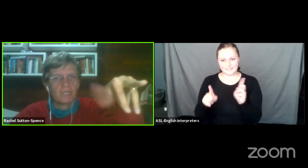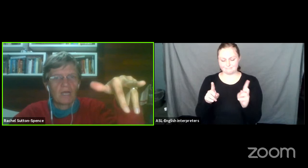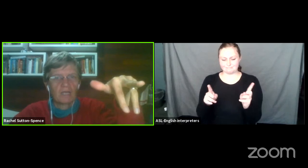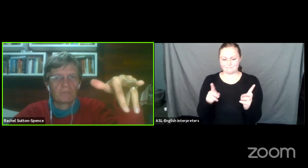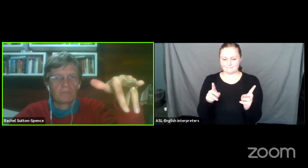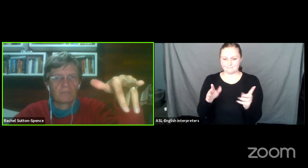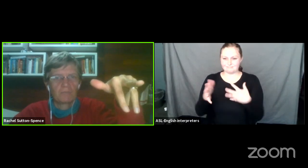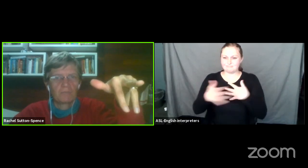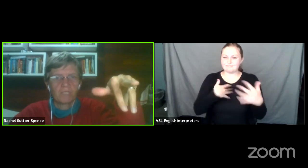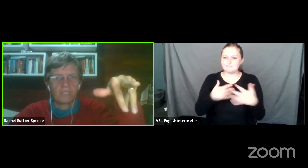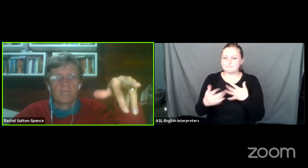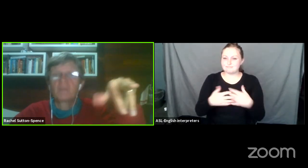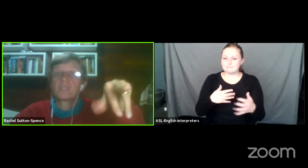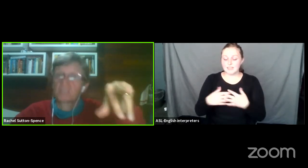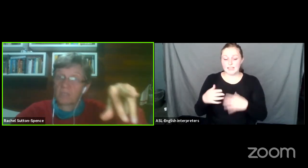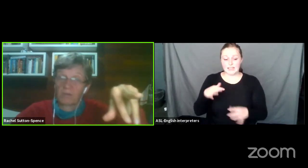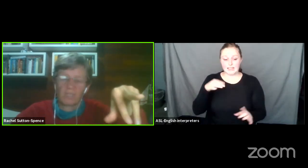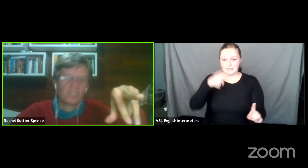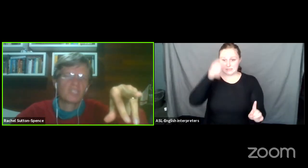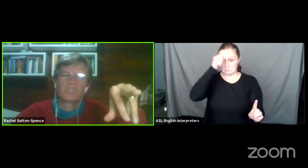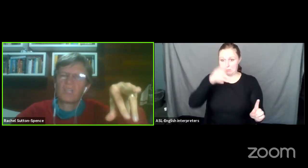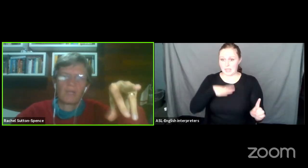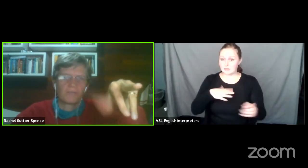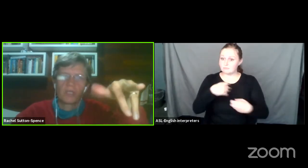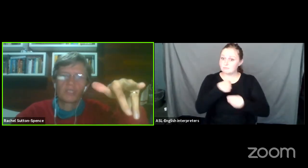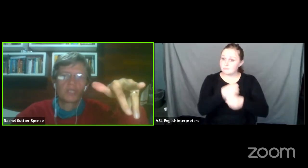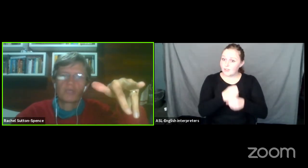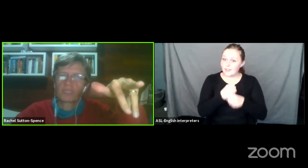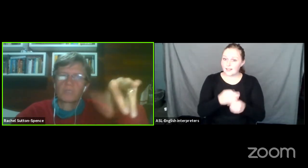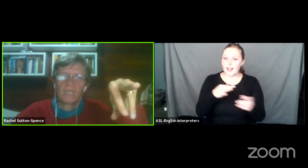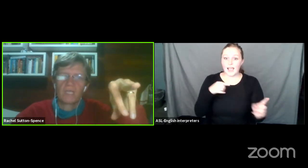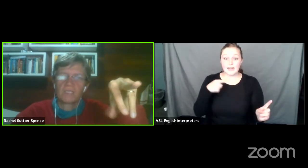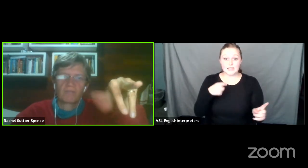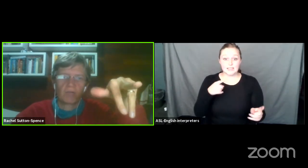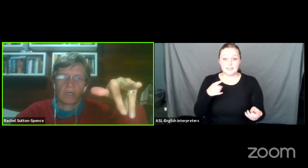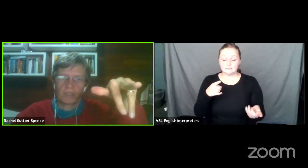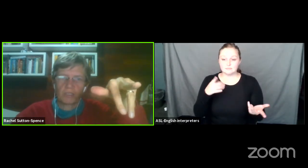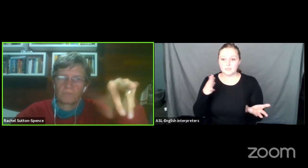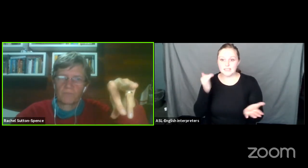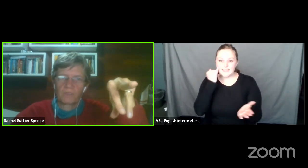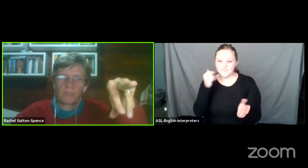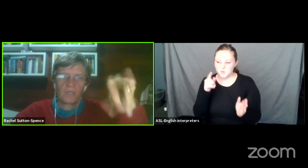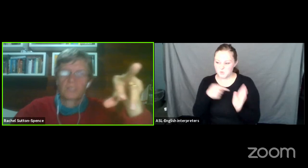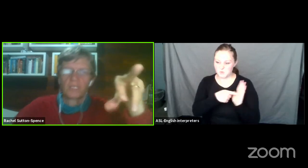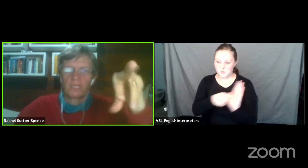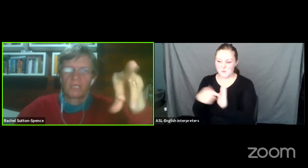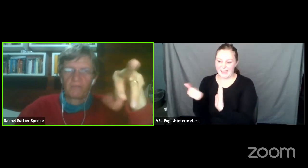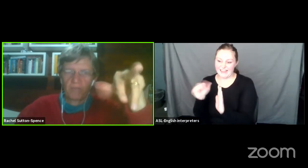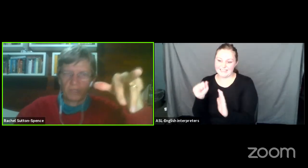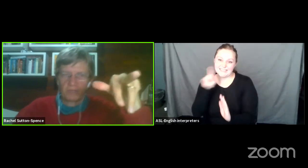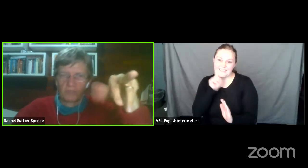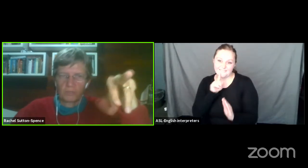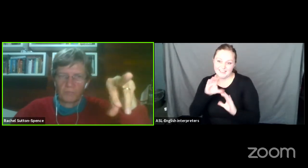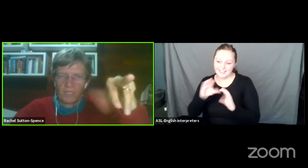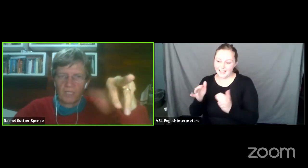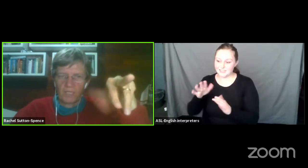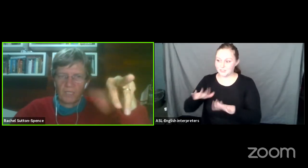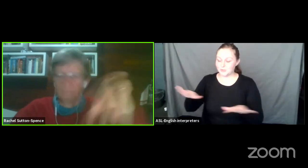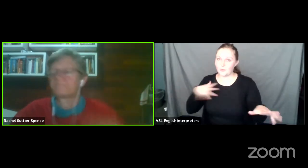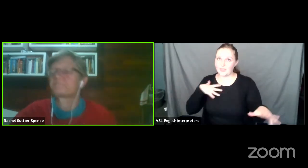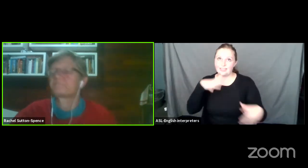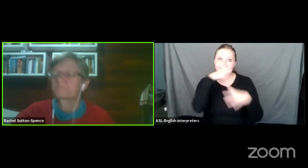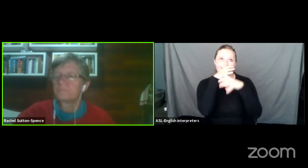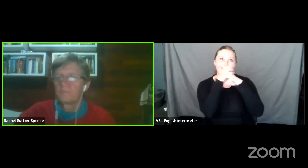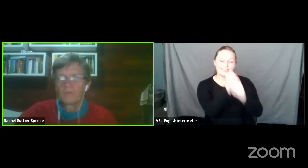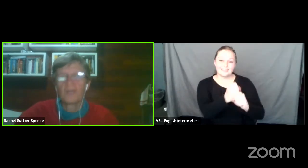created it, and he particularly created it, and this is another thing that children love. Show this one to any deaf class, and they just love the idea of a dog peeing against a